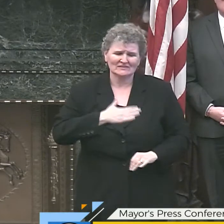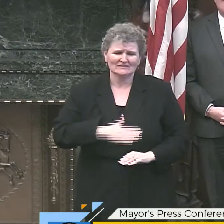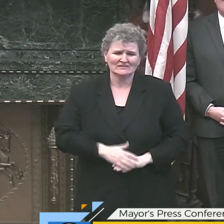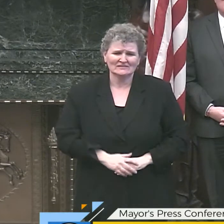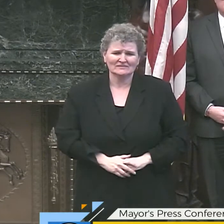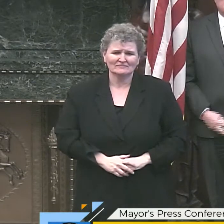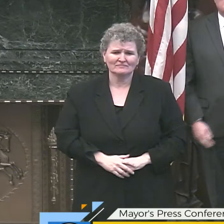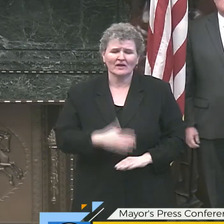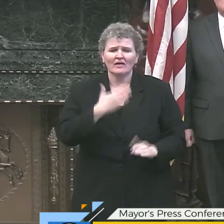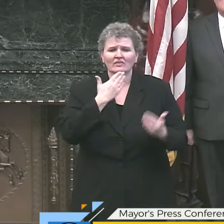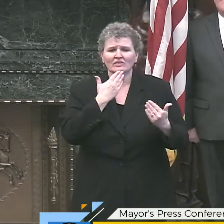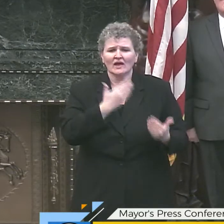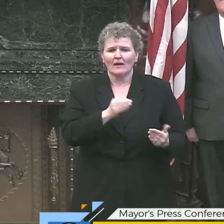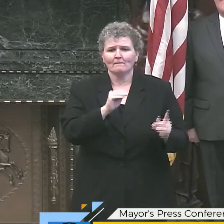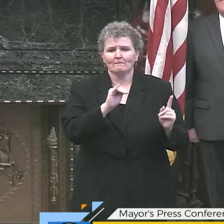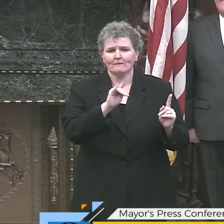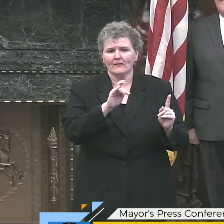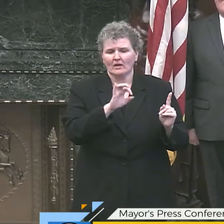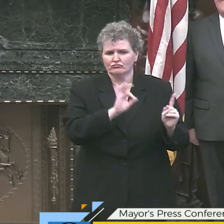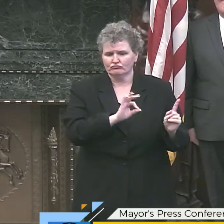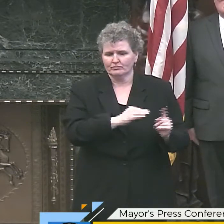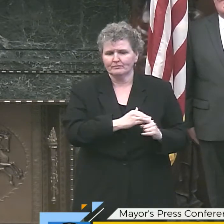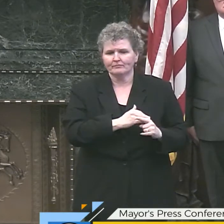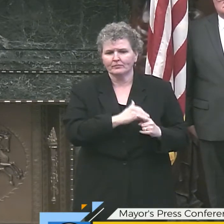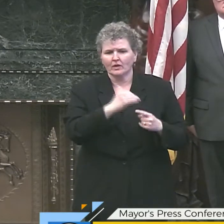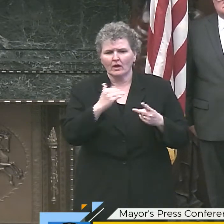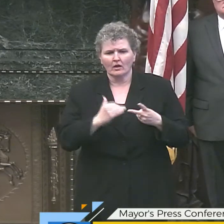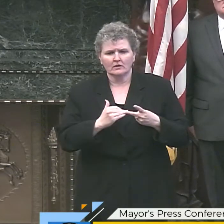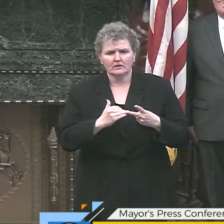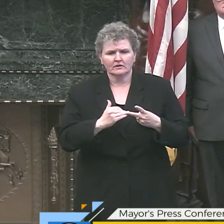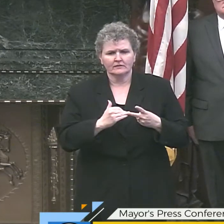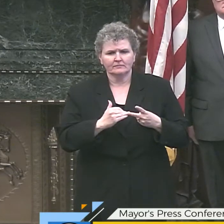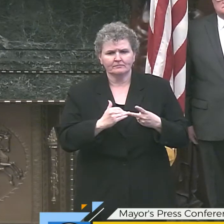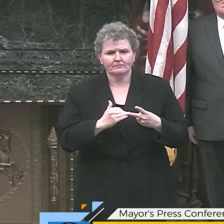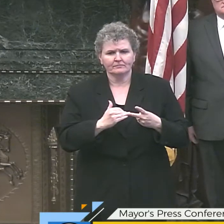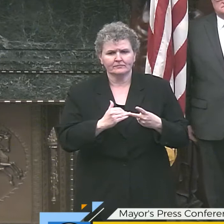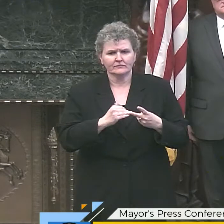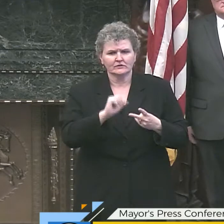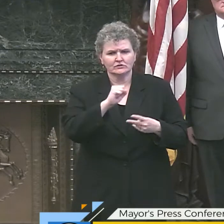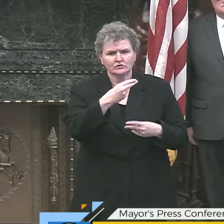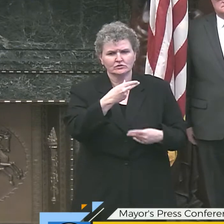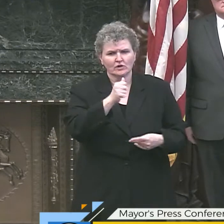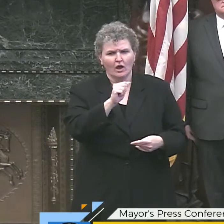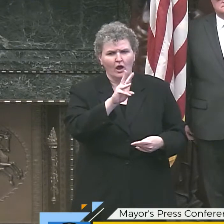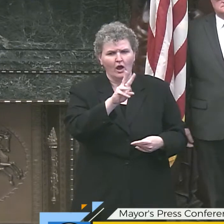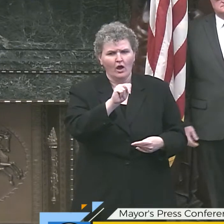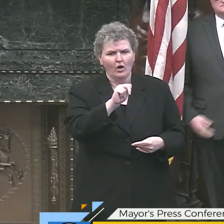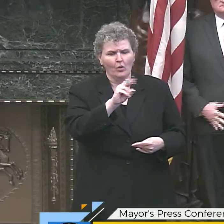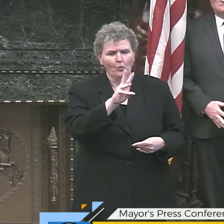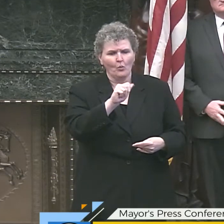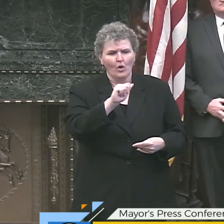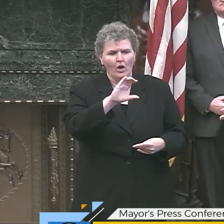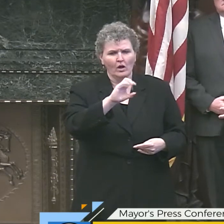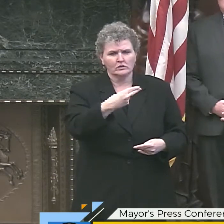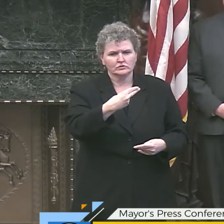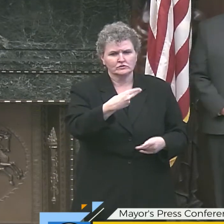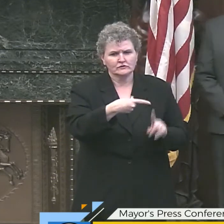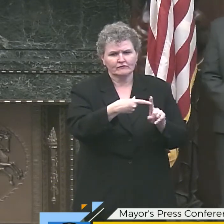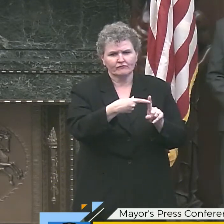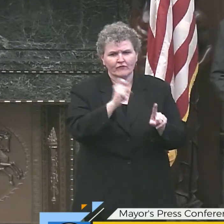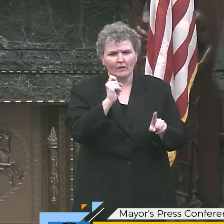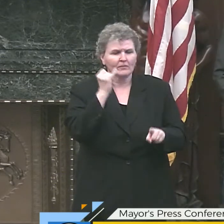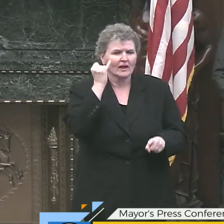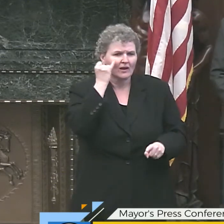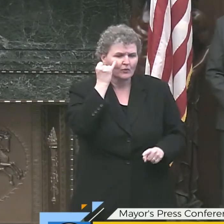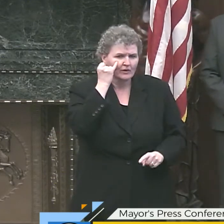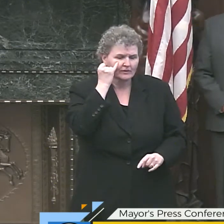Okay, thanks, Mike. And now we will go to Sean Walsh with the Inquirer. You are now unmuted. Thanks very